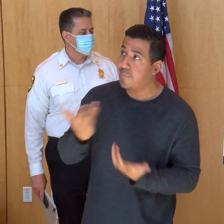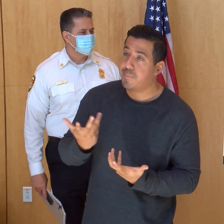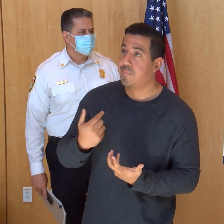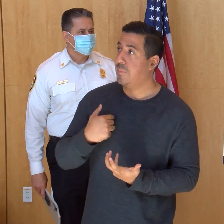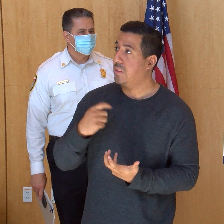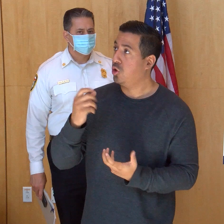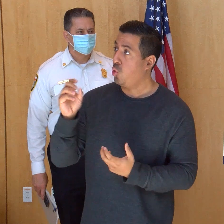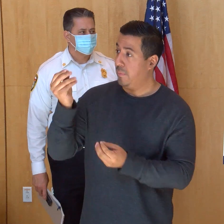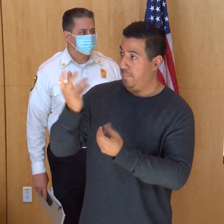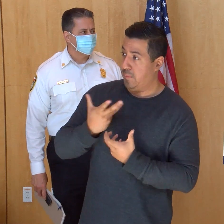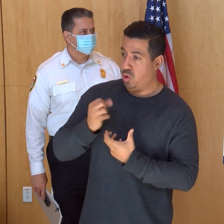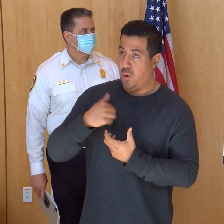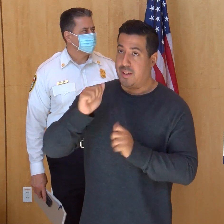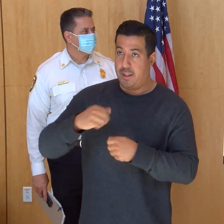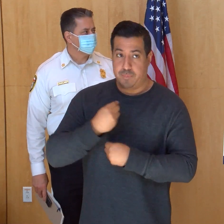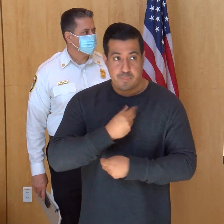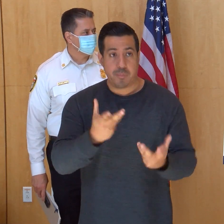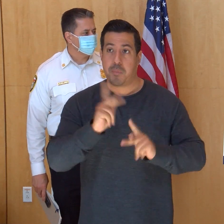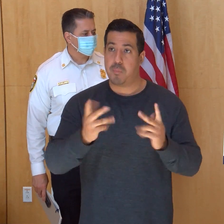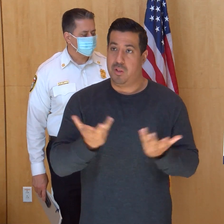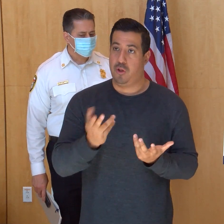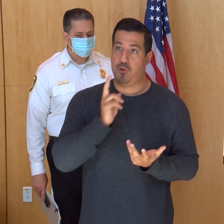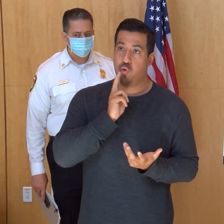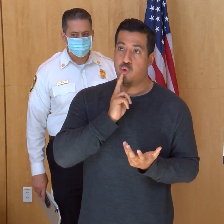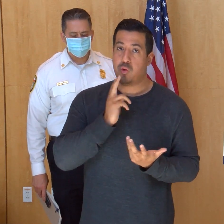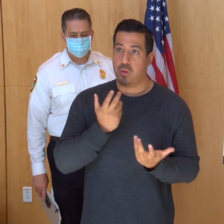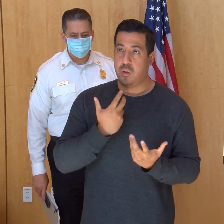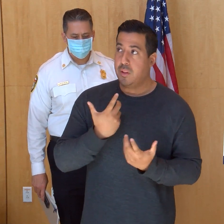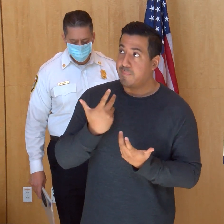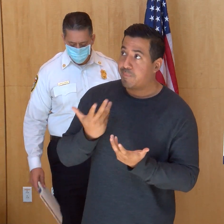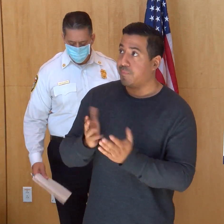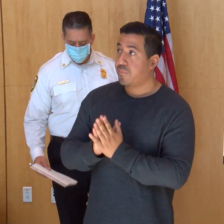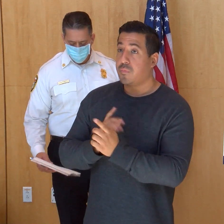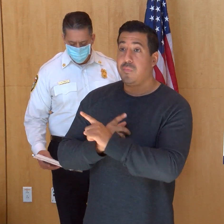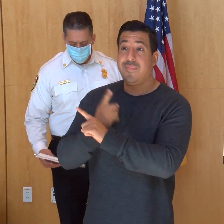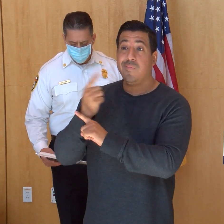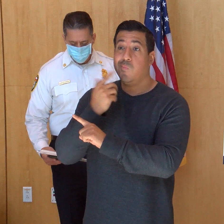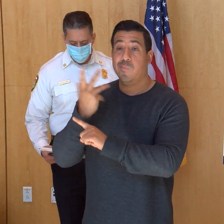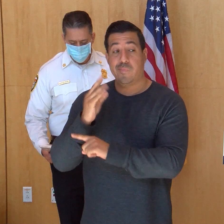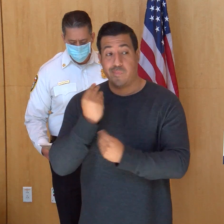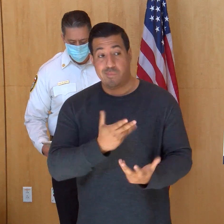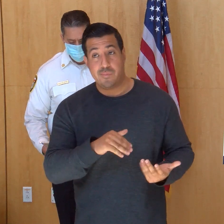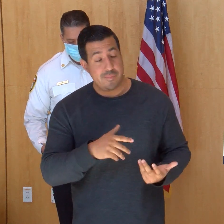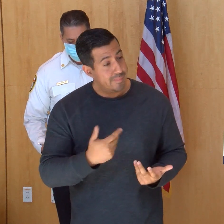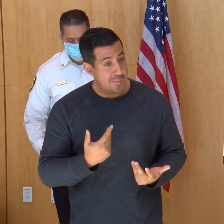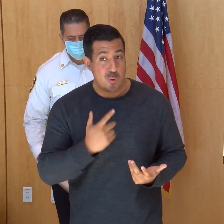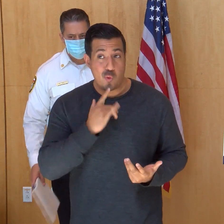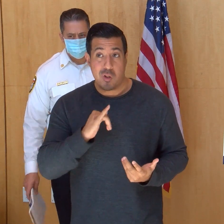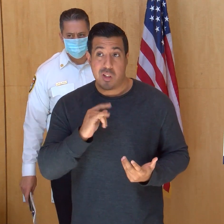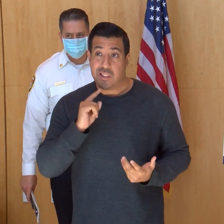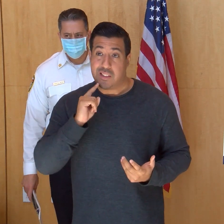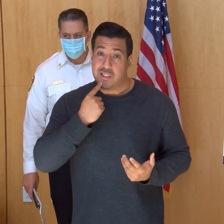me that I can convey to the people here in the city of Houston? And as he put it, Mayor, the major